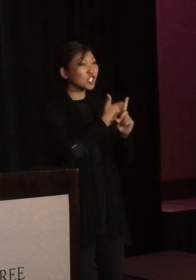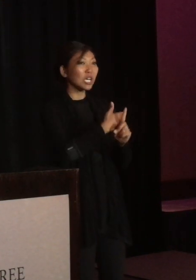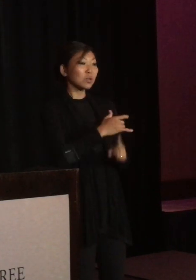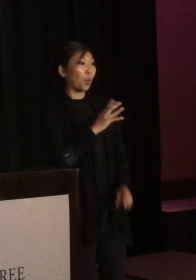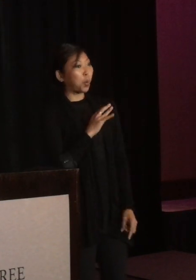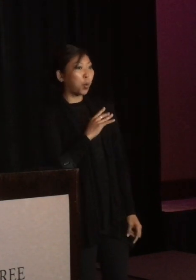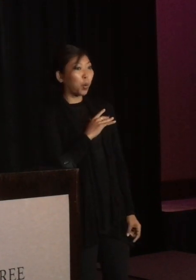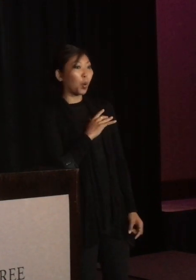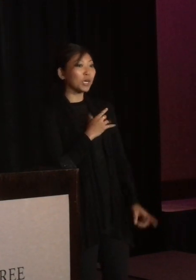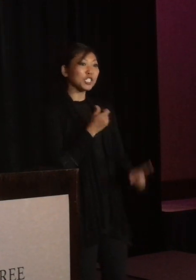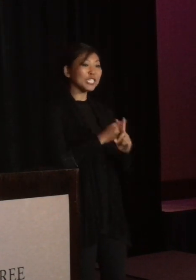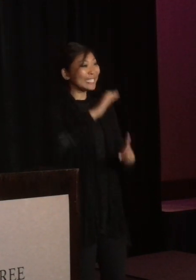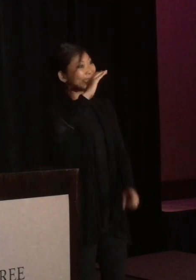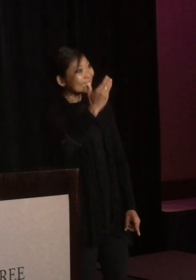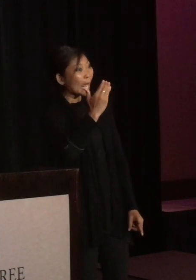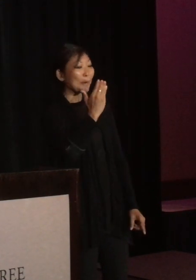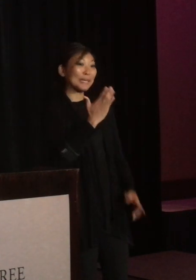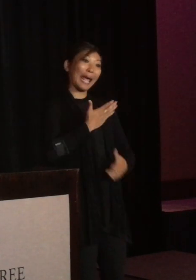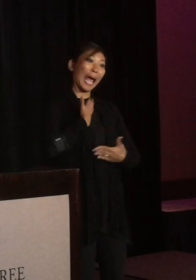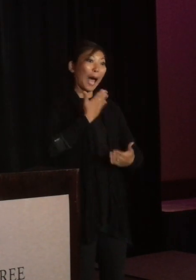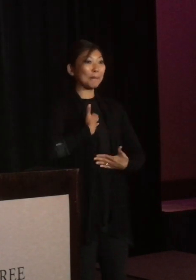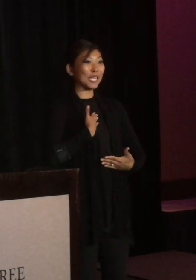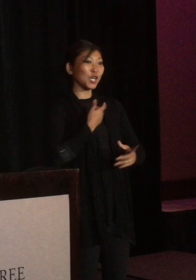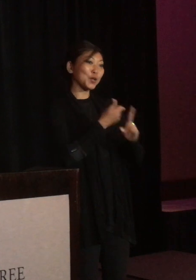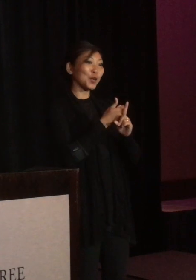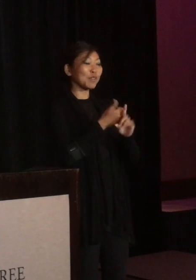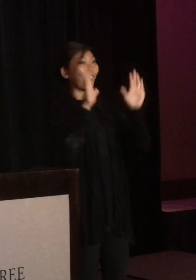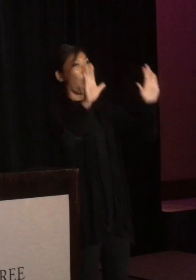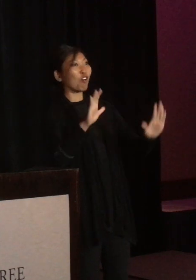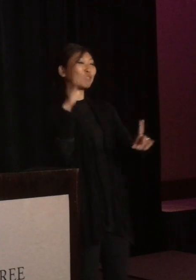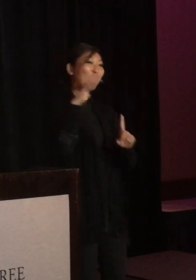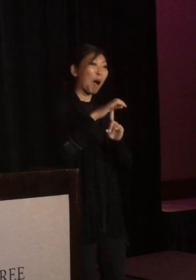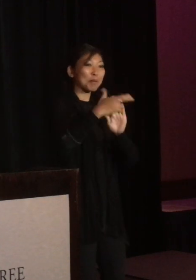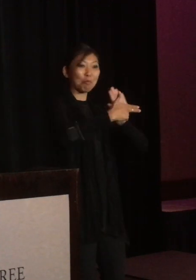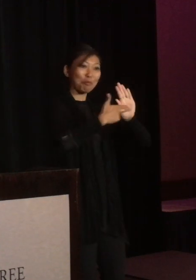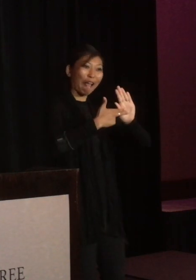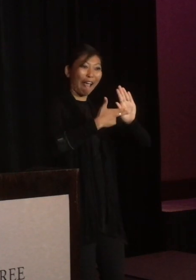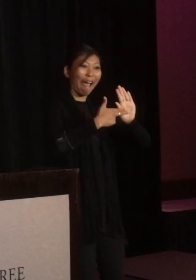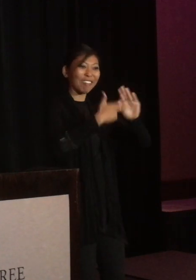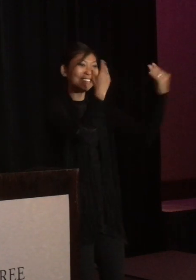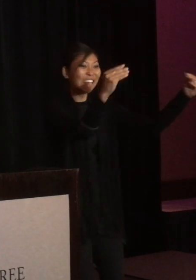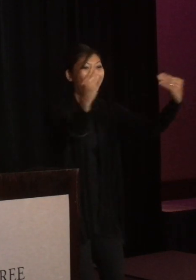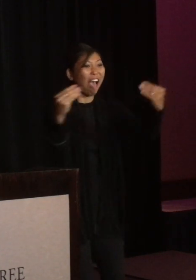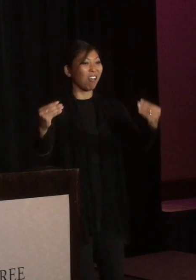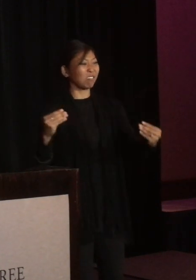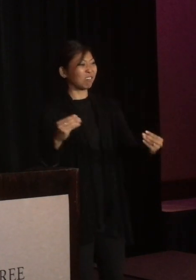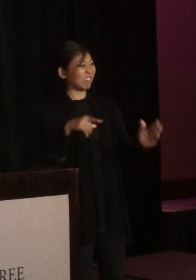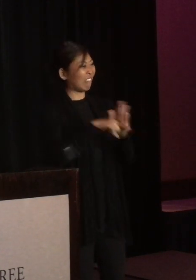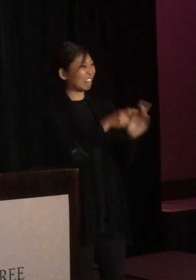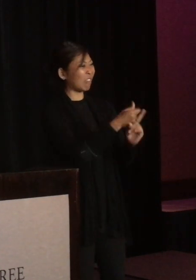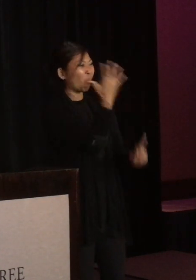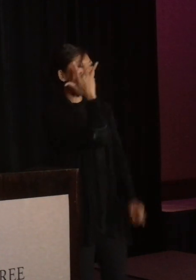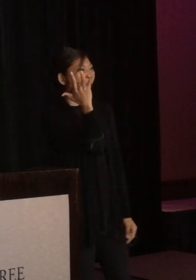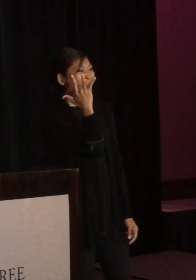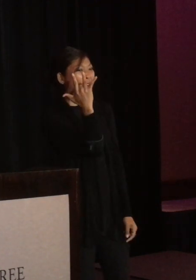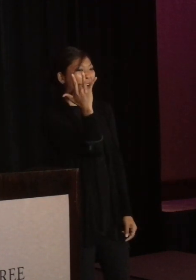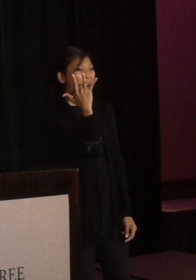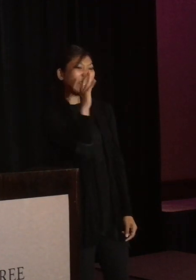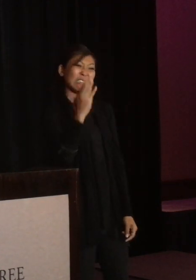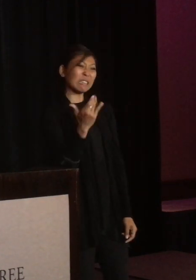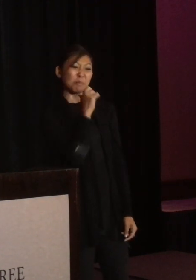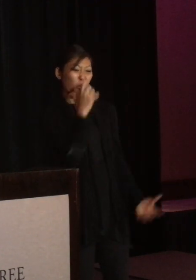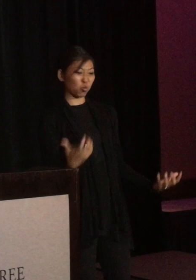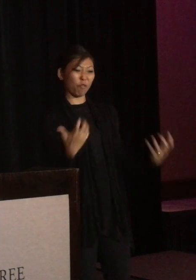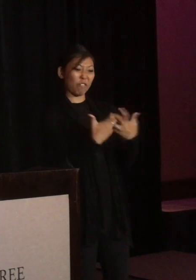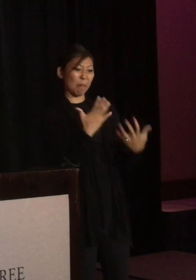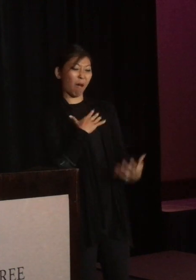She's so happy. She has this, really awesome brand. Why would she commit suicide? She doesn't seem like one of those people.